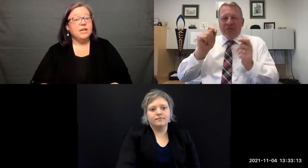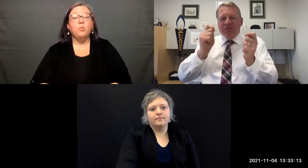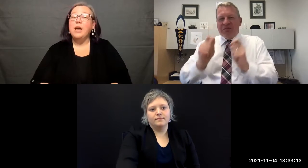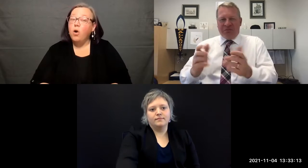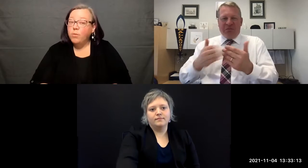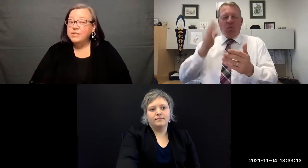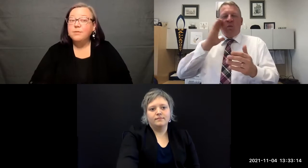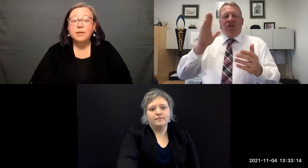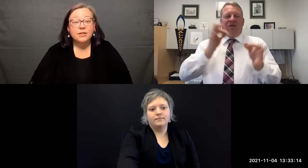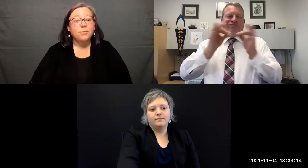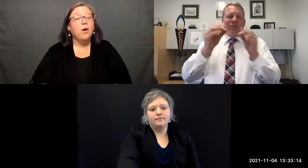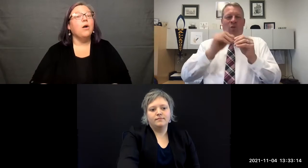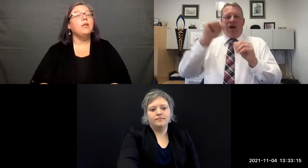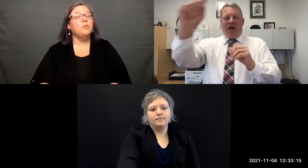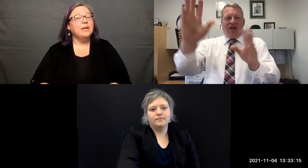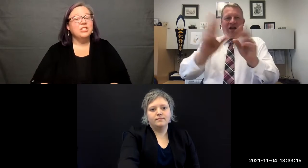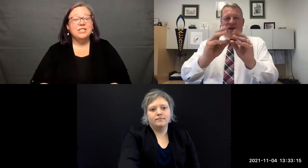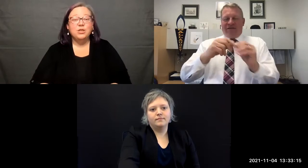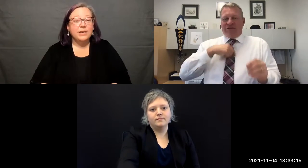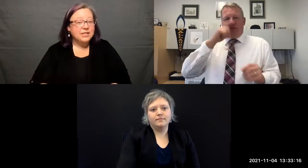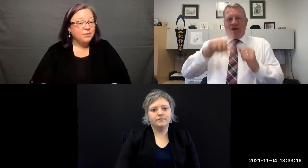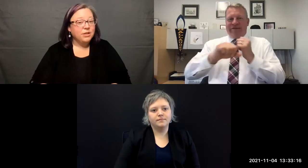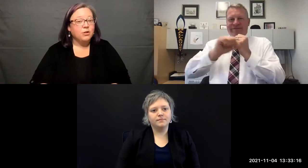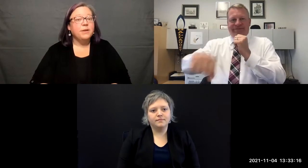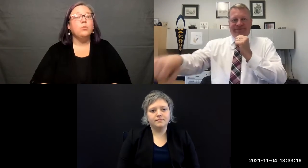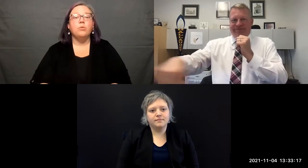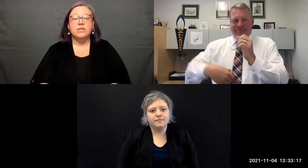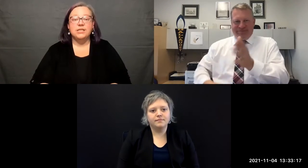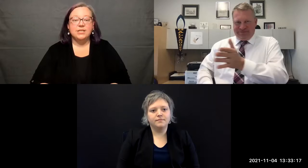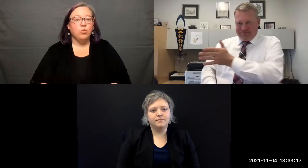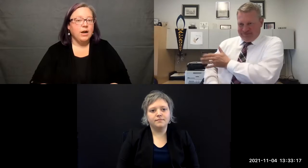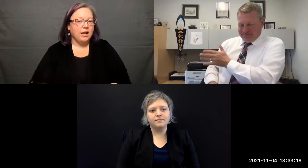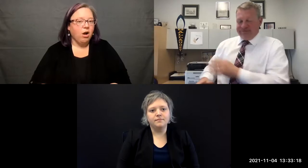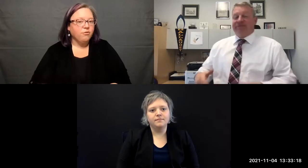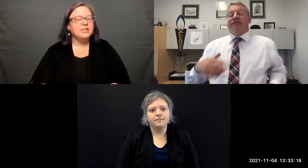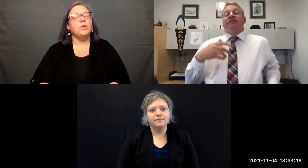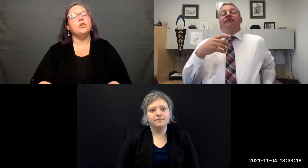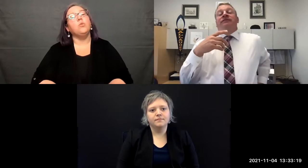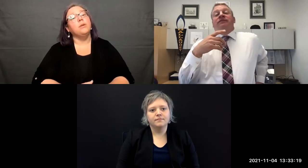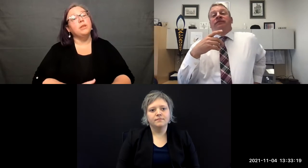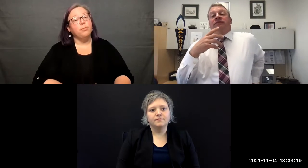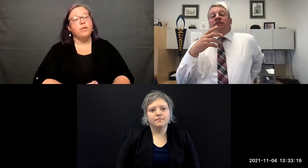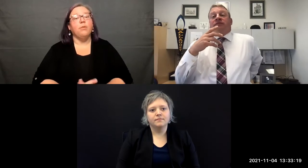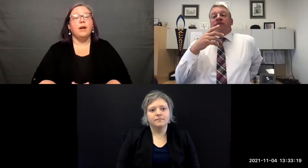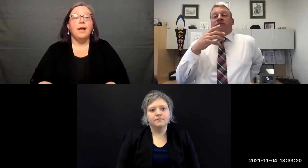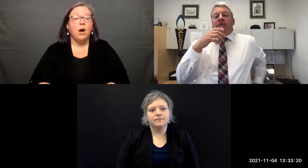we almost completed them all and we just tweaked them a little bit. We will discuss more at conference, so I don't want to belabor that right now.